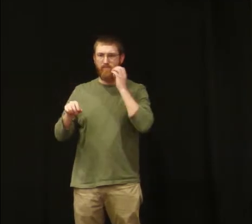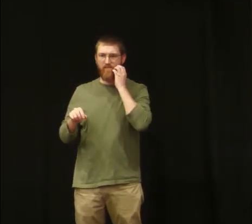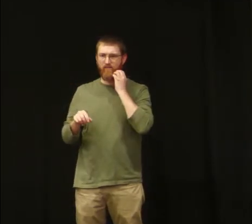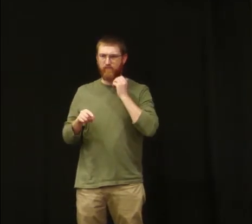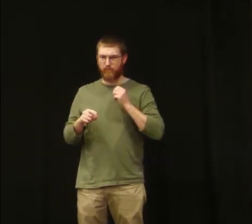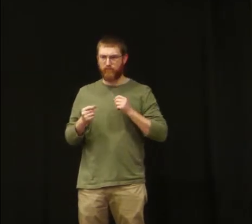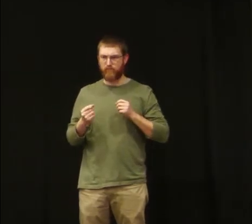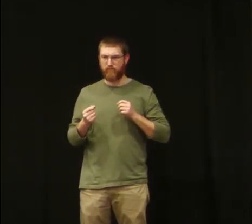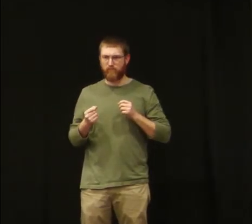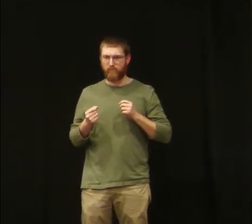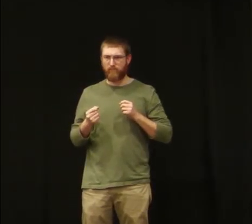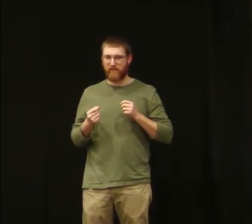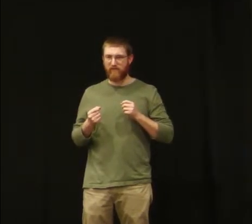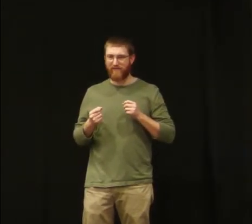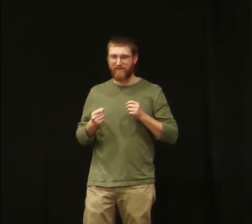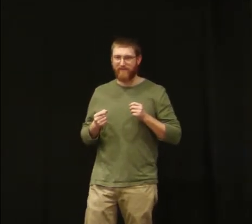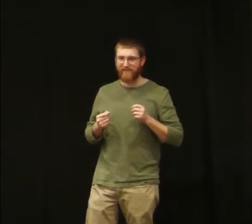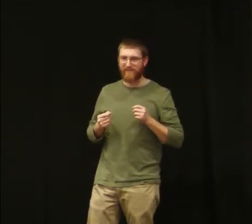Okay.